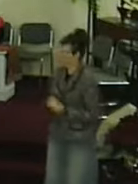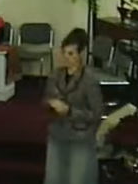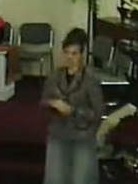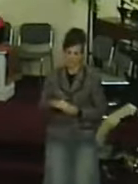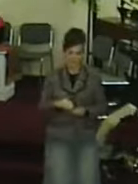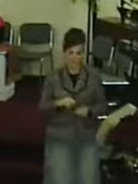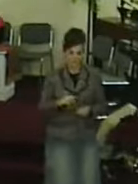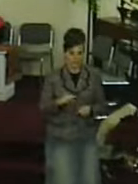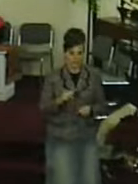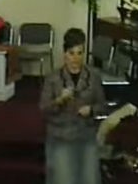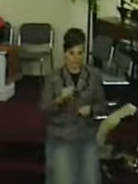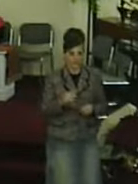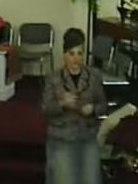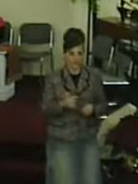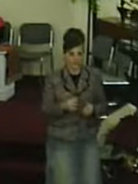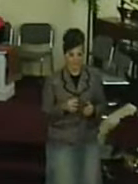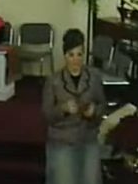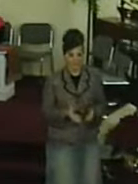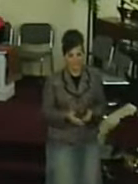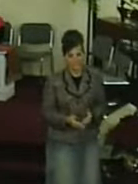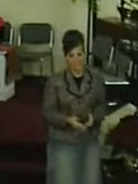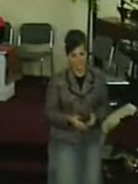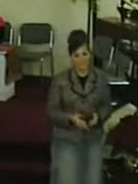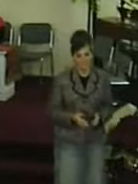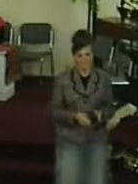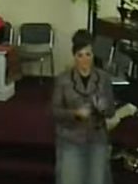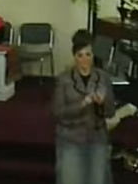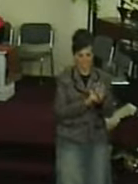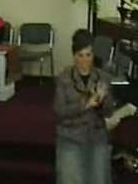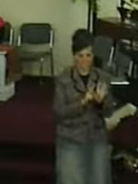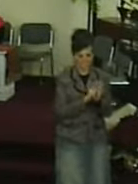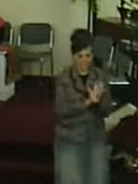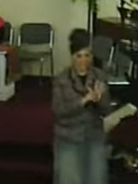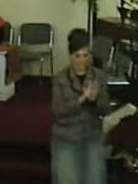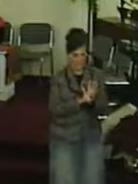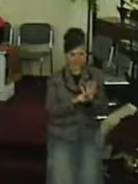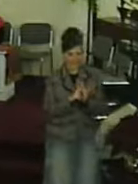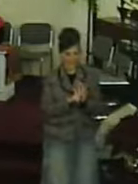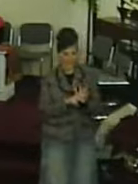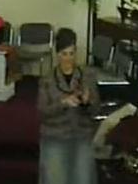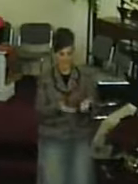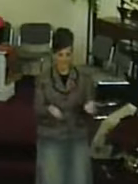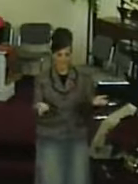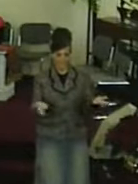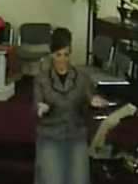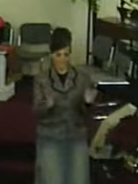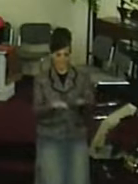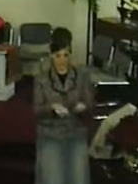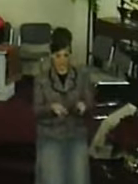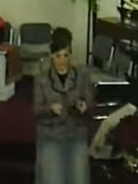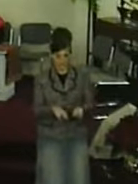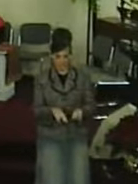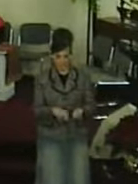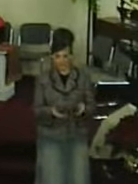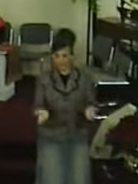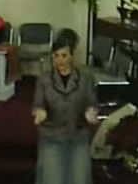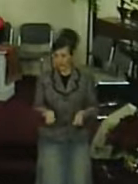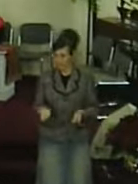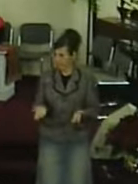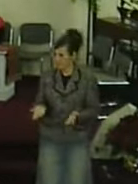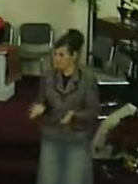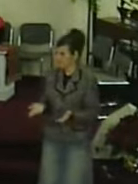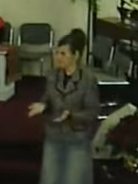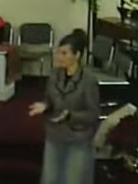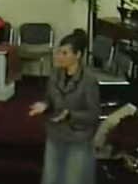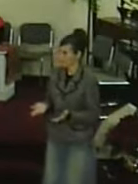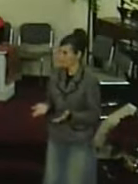broadcasting to people that are miles away. Okay. So we need to be conscious of these cameras. We ask that